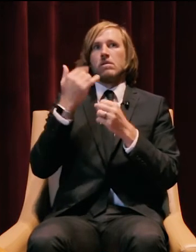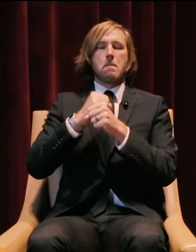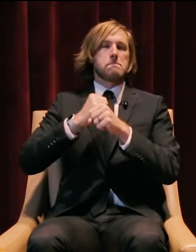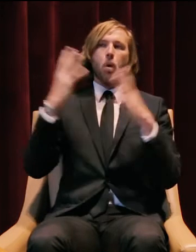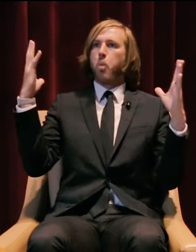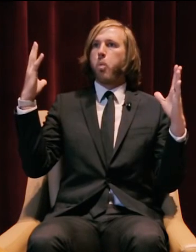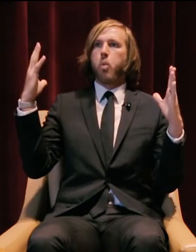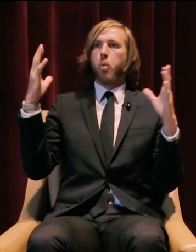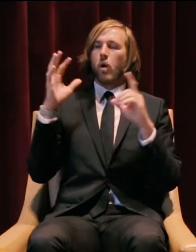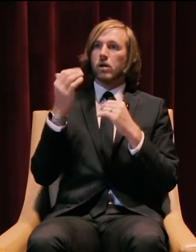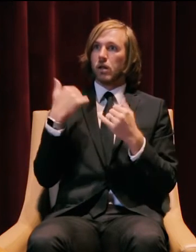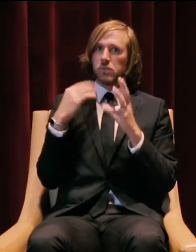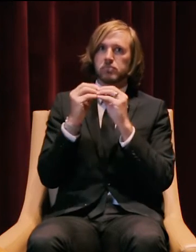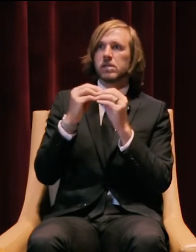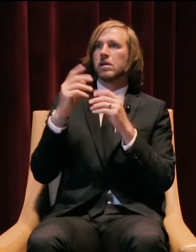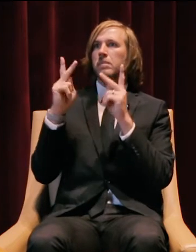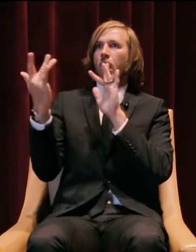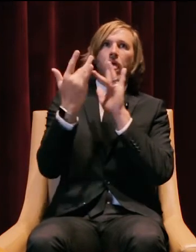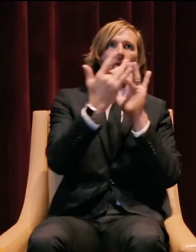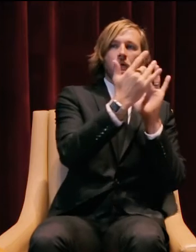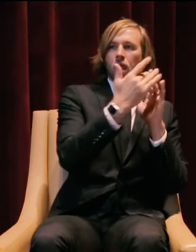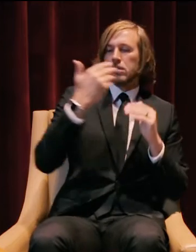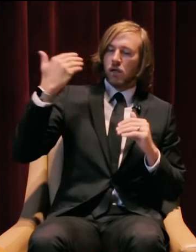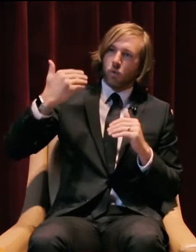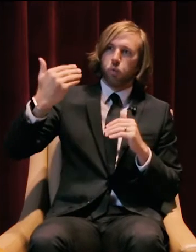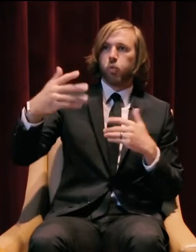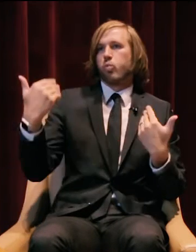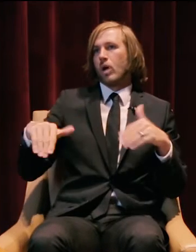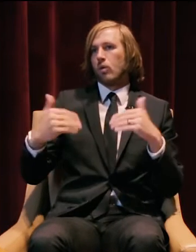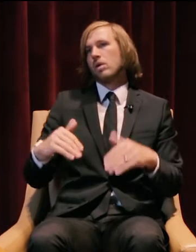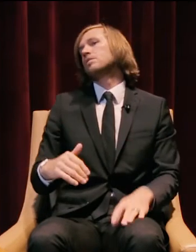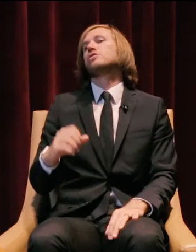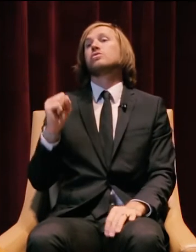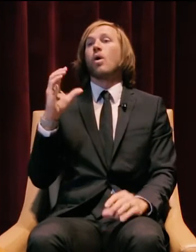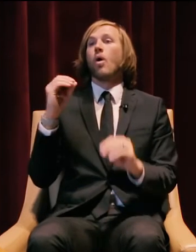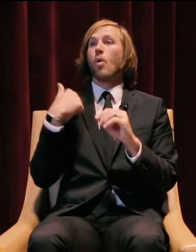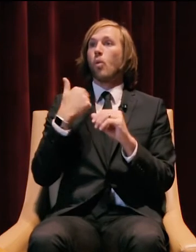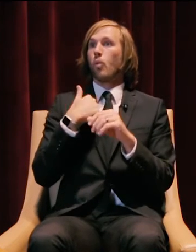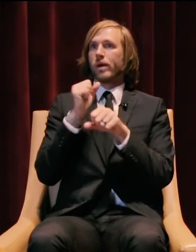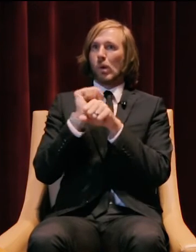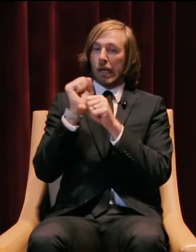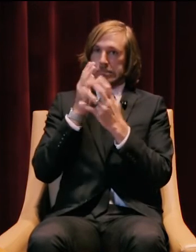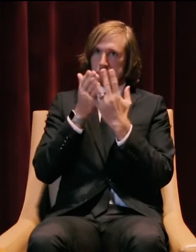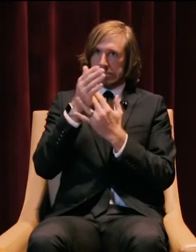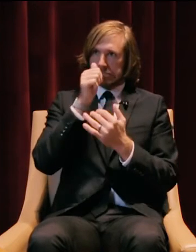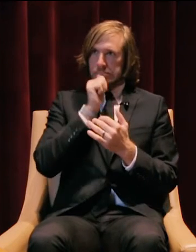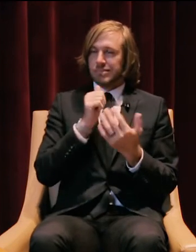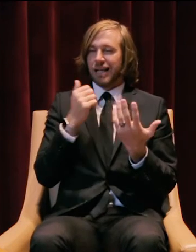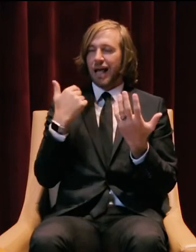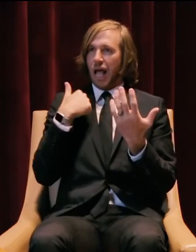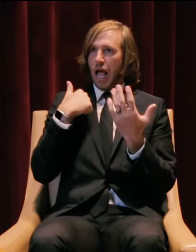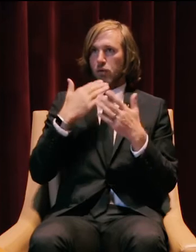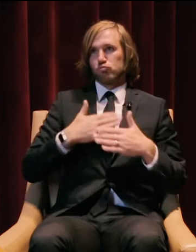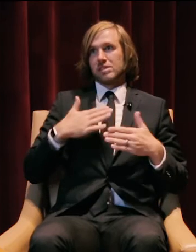exploding. I'm in meetings, people are contacting me constantly. So we're just working through it, and